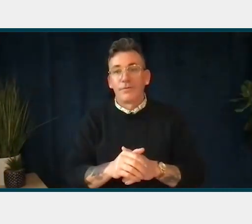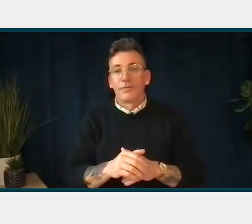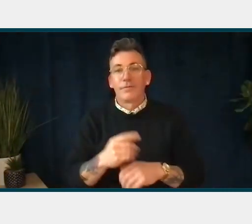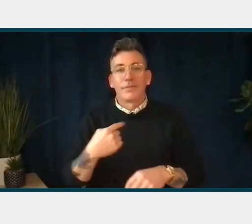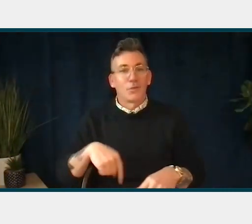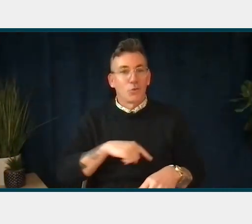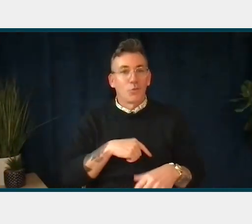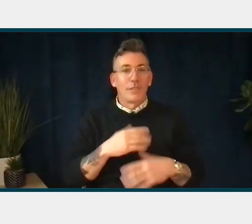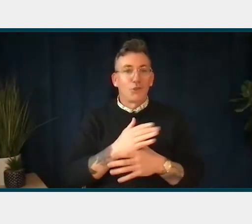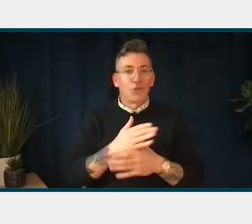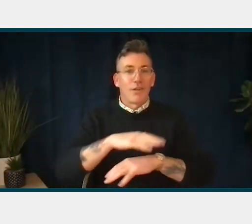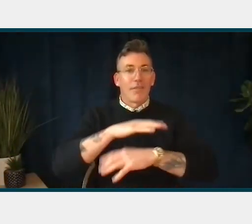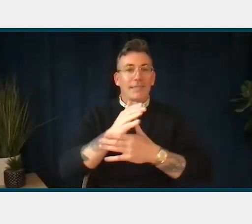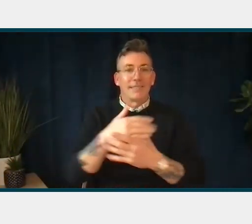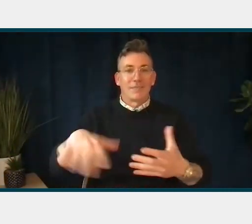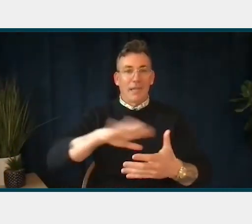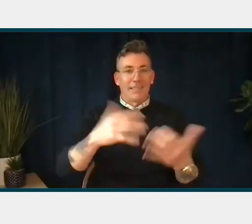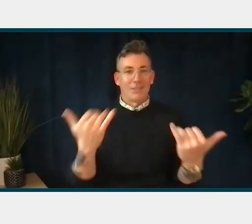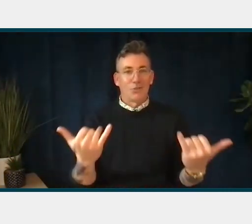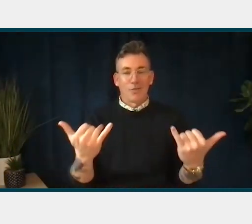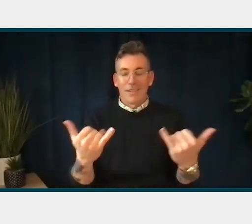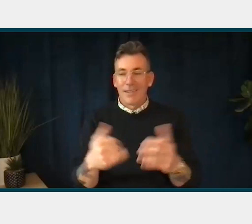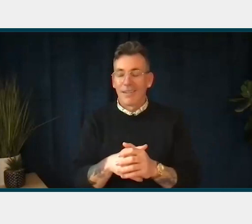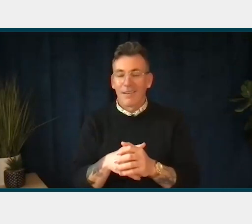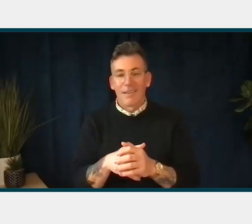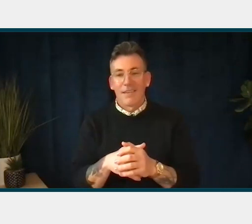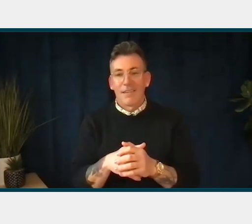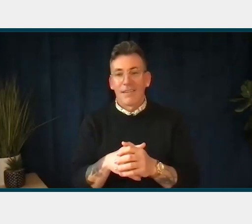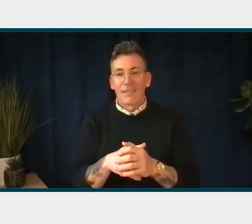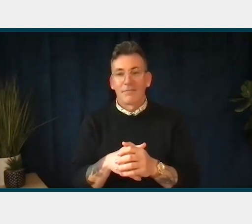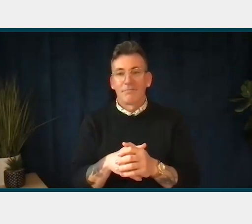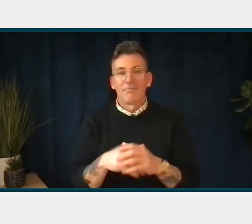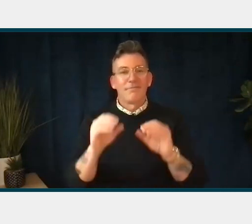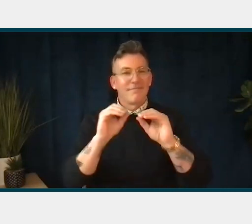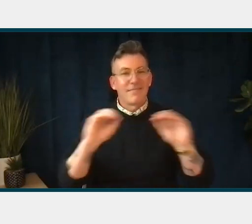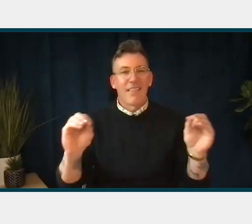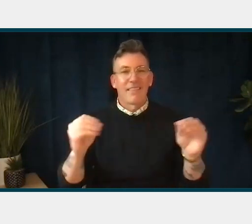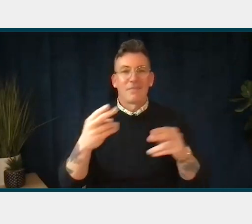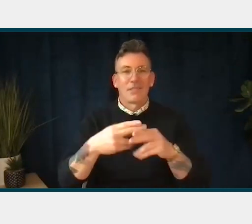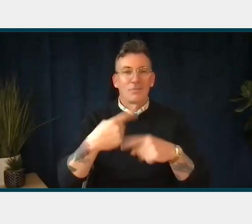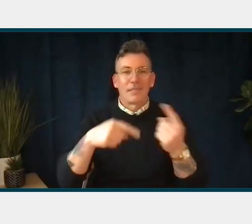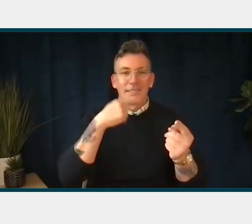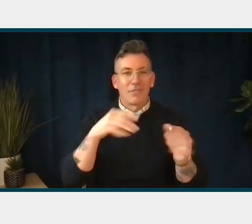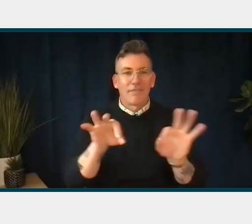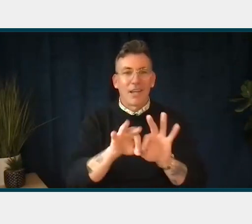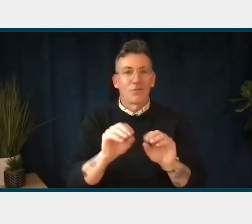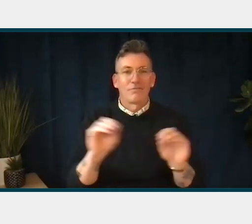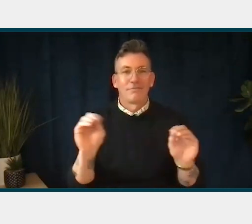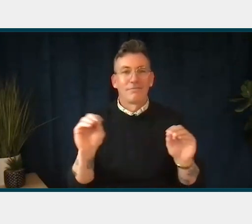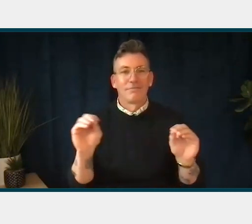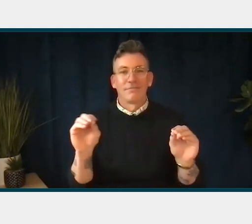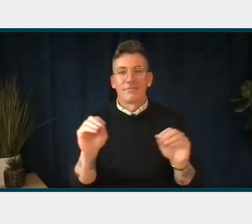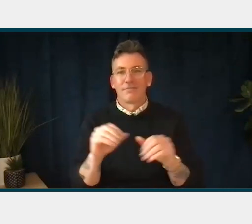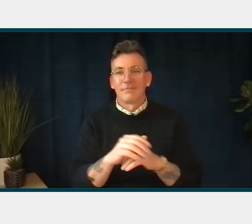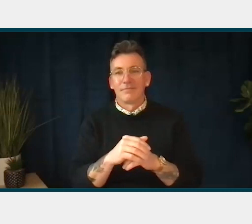businesses from all different types of industries. And we were sharing that. We got to share a table in space today. And